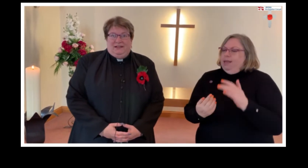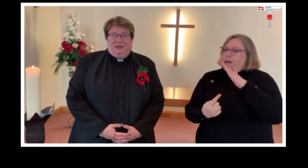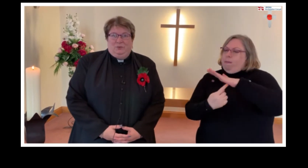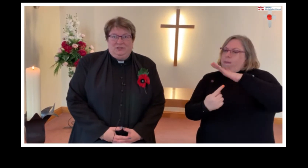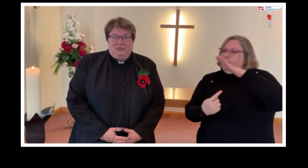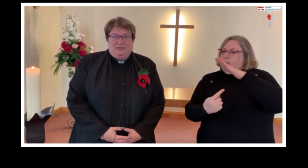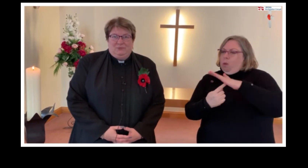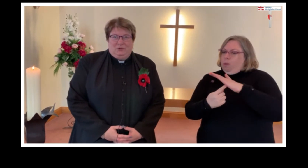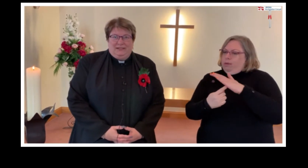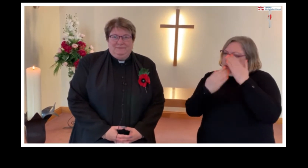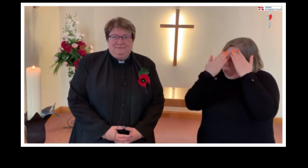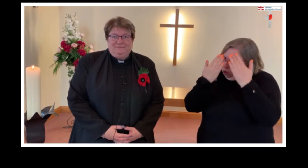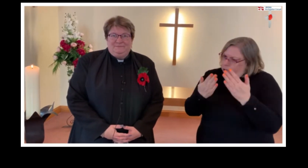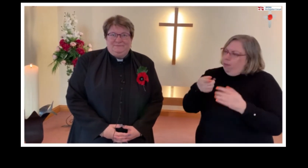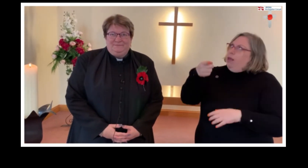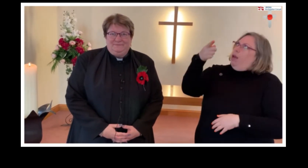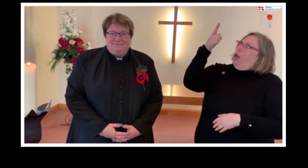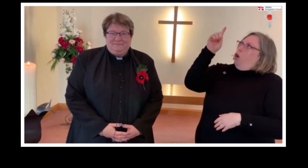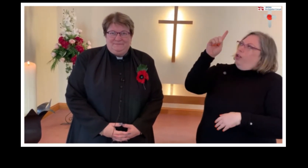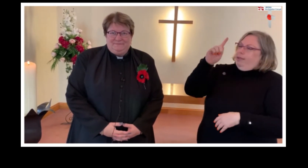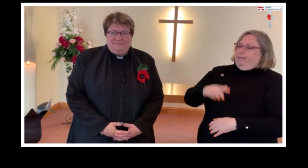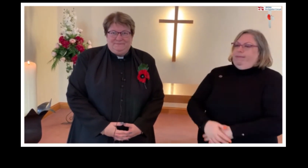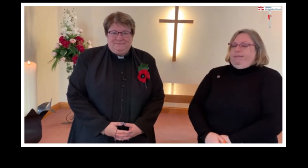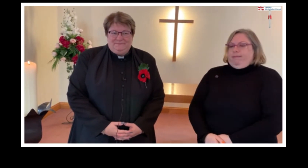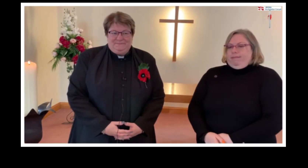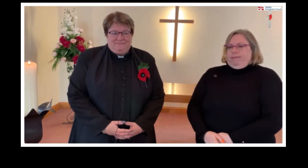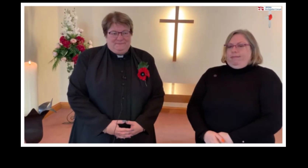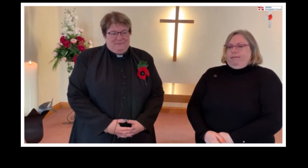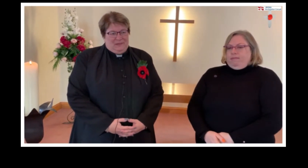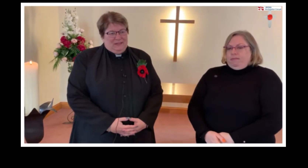with sign language this morning.